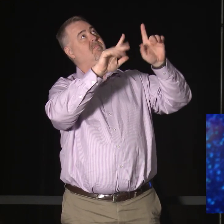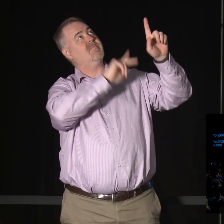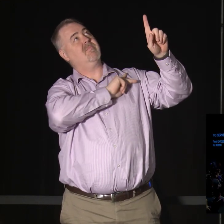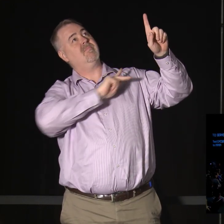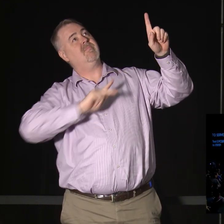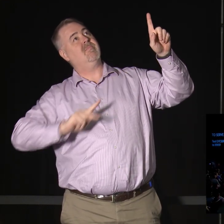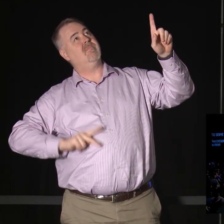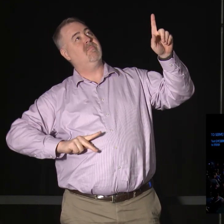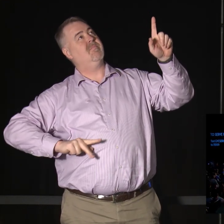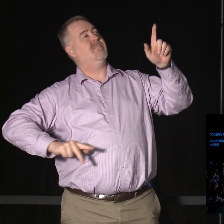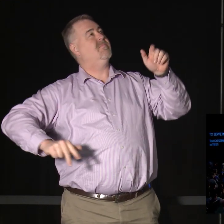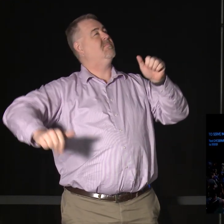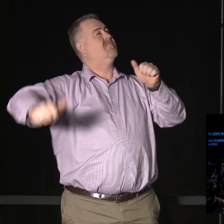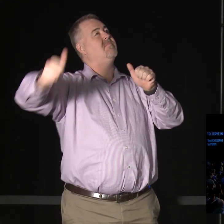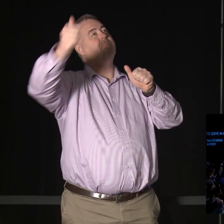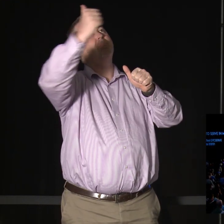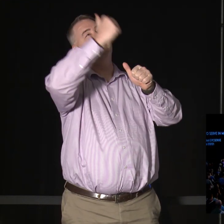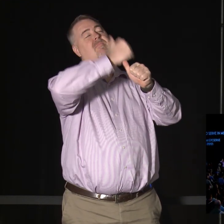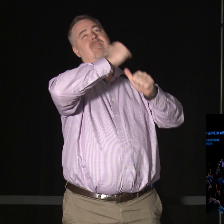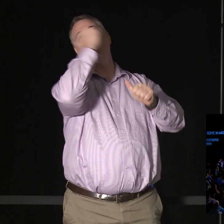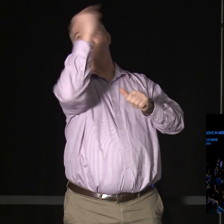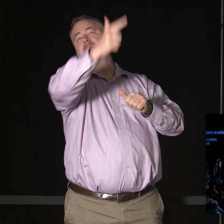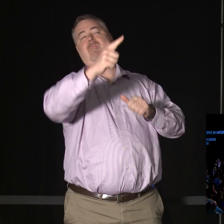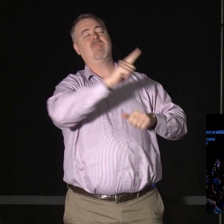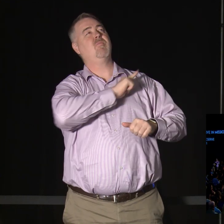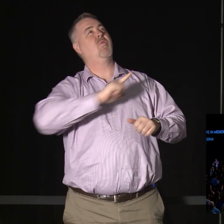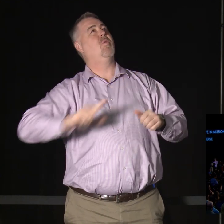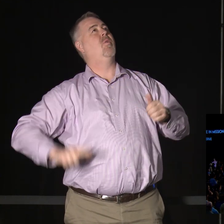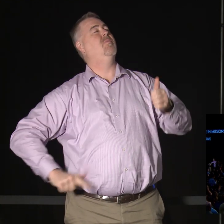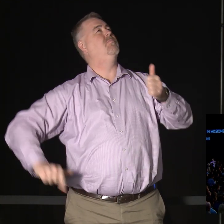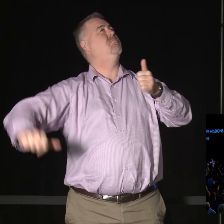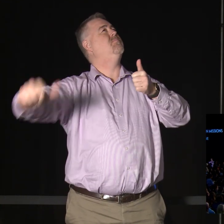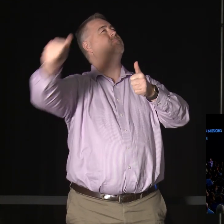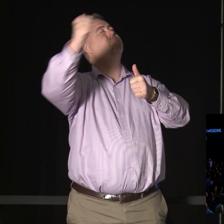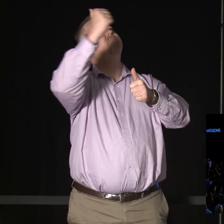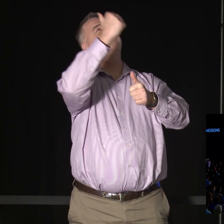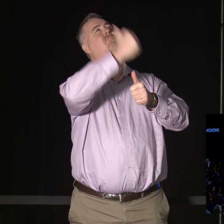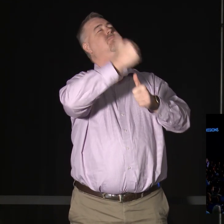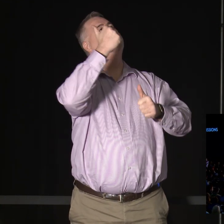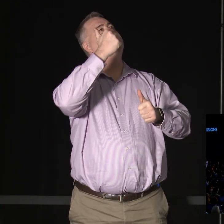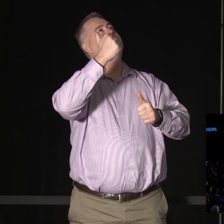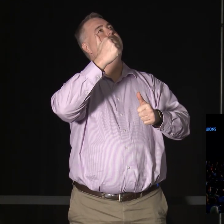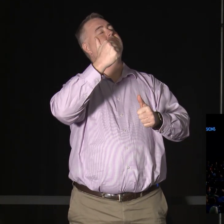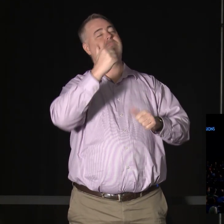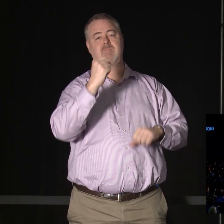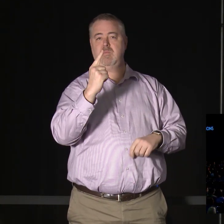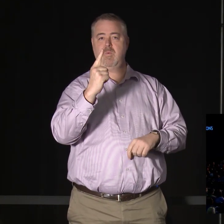the Lord of Lords. 1 year.